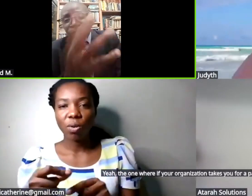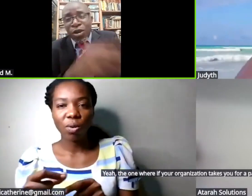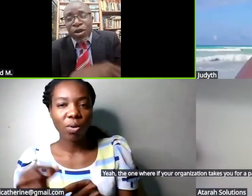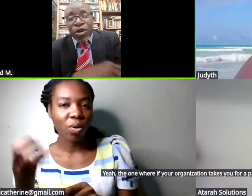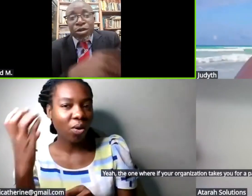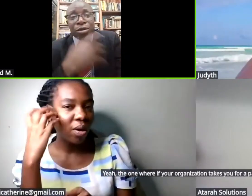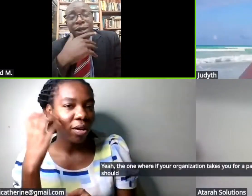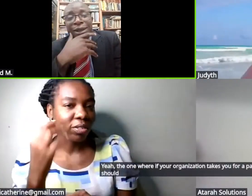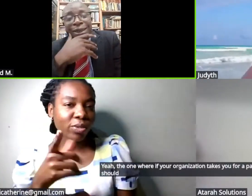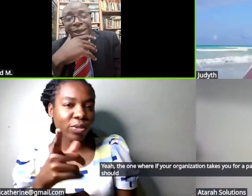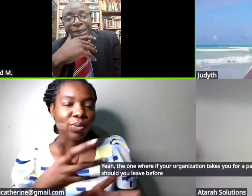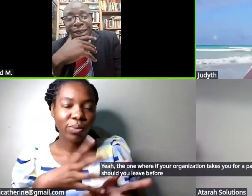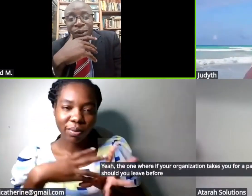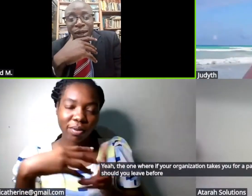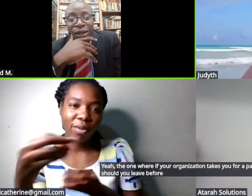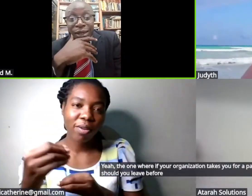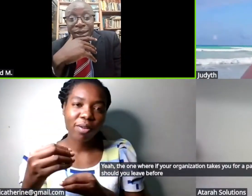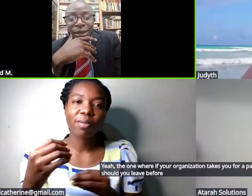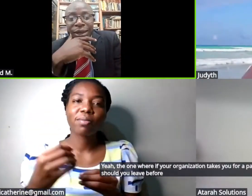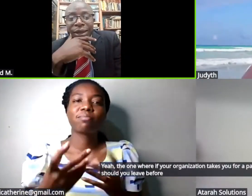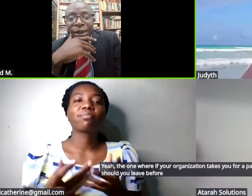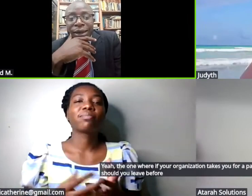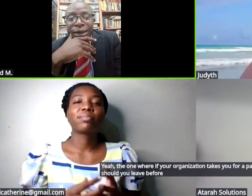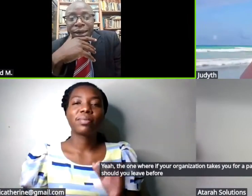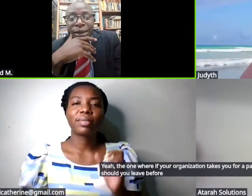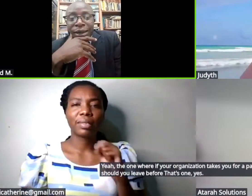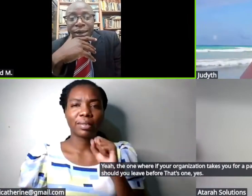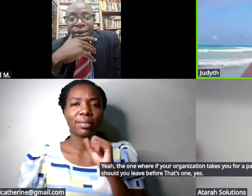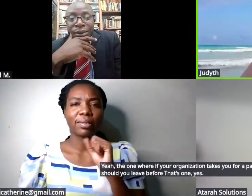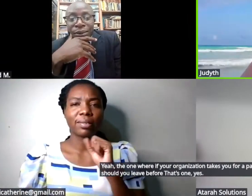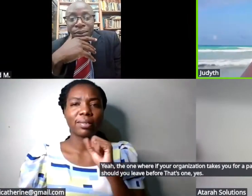leave before? That one, yes.